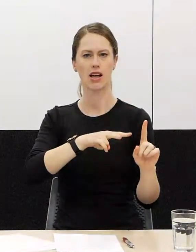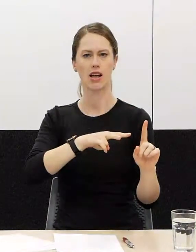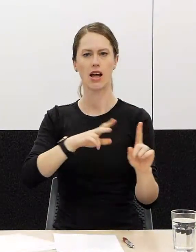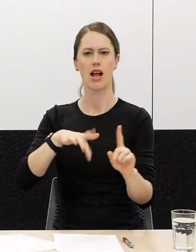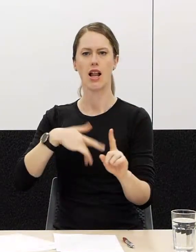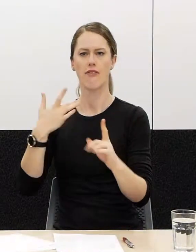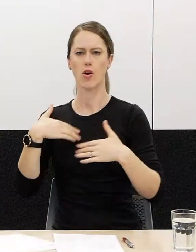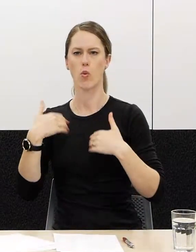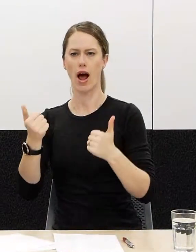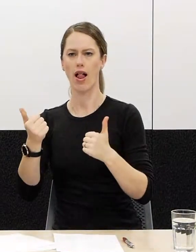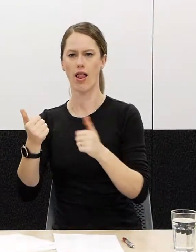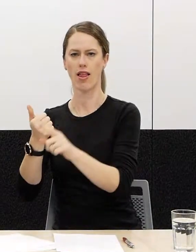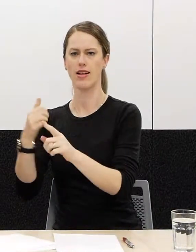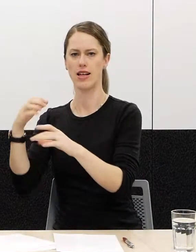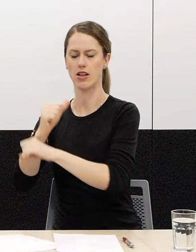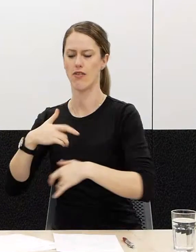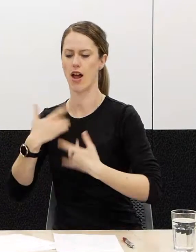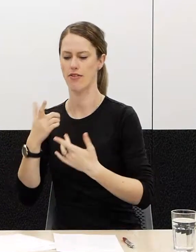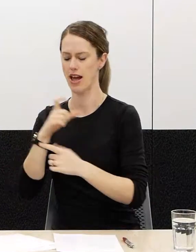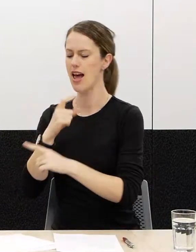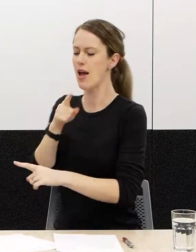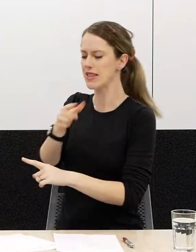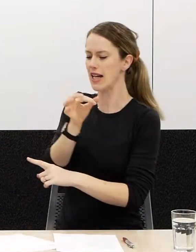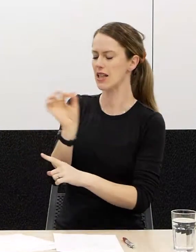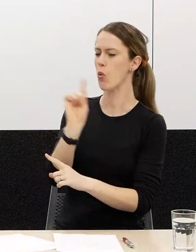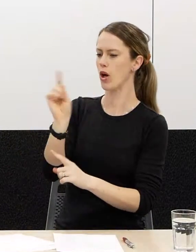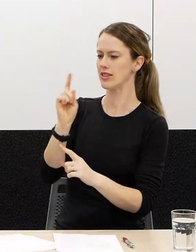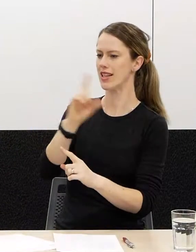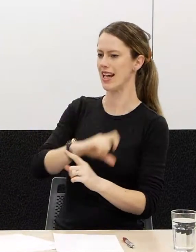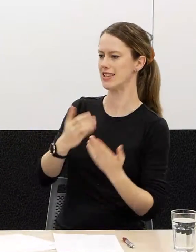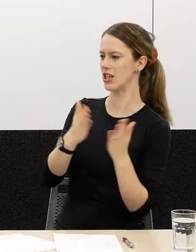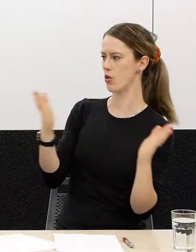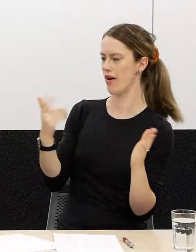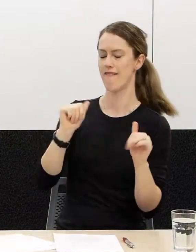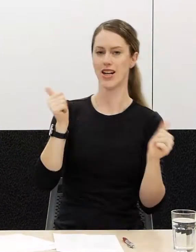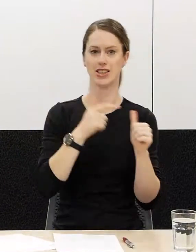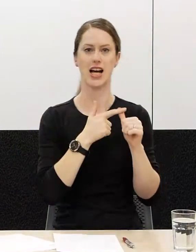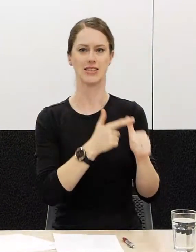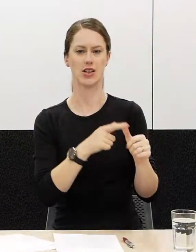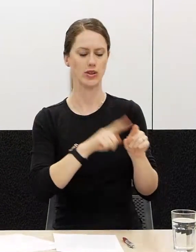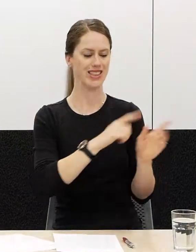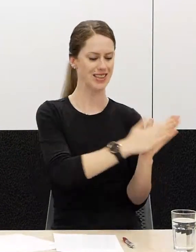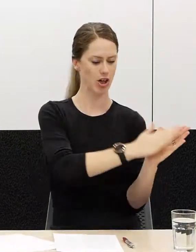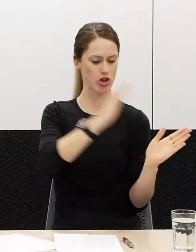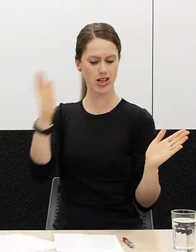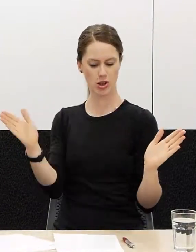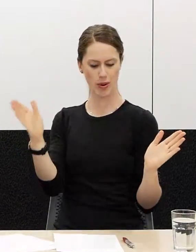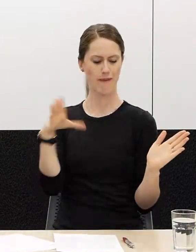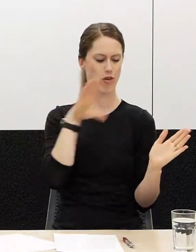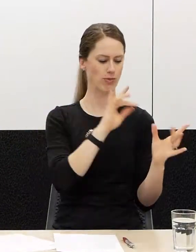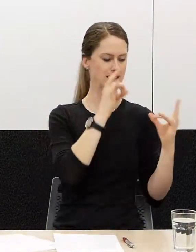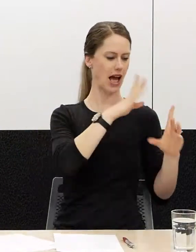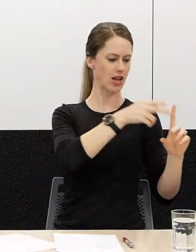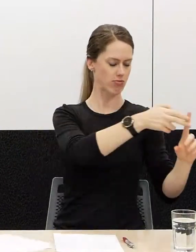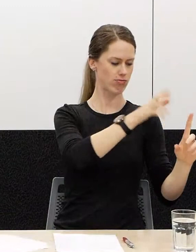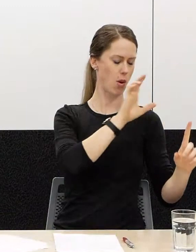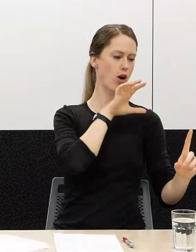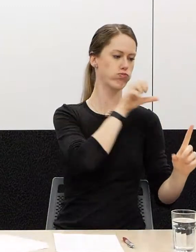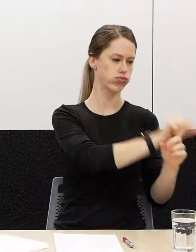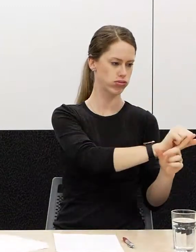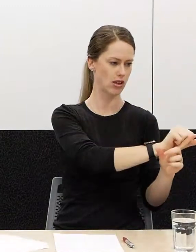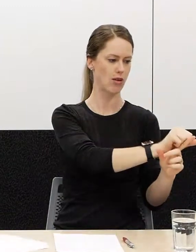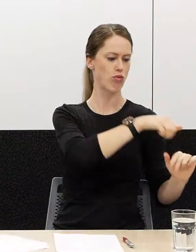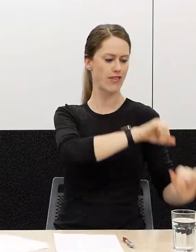So I think Ian was asking what the cancer continuum was, and you've answered the question. I've answered the question. So the question is that we're looking at it as a